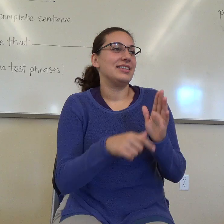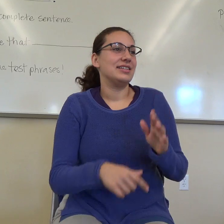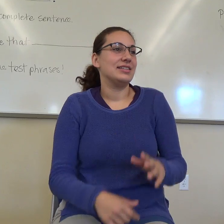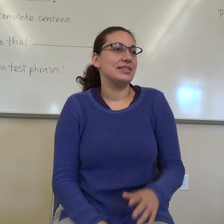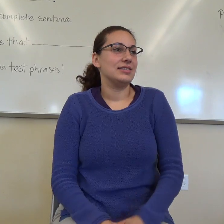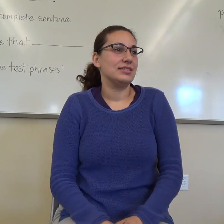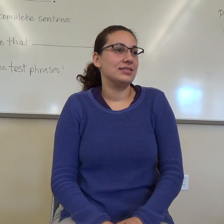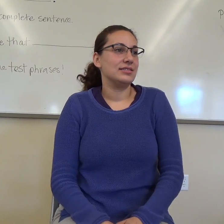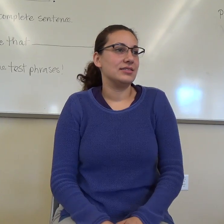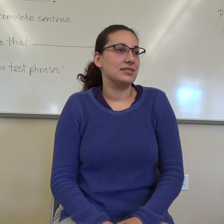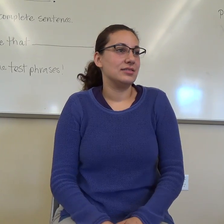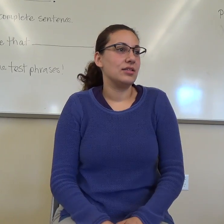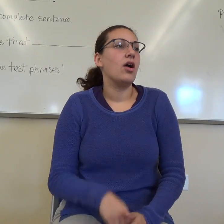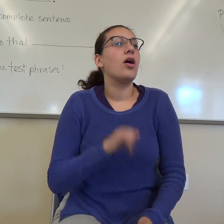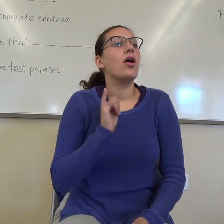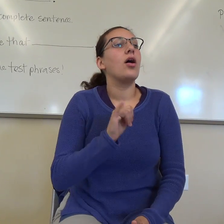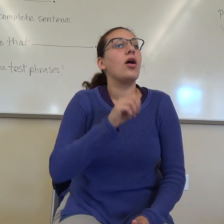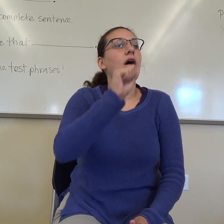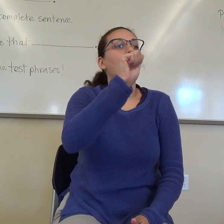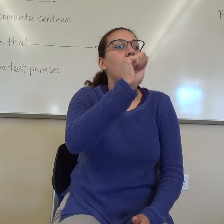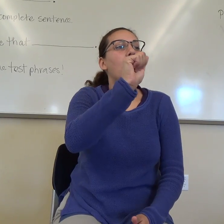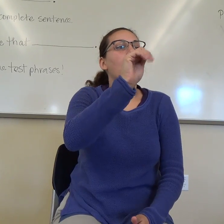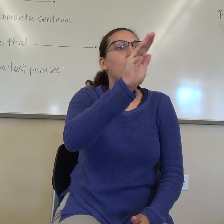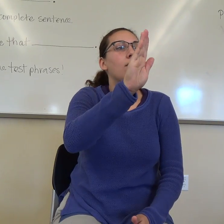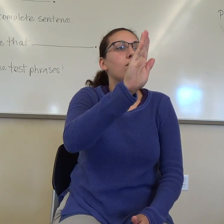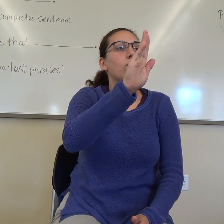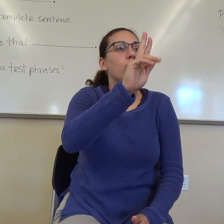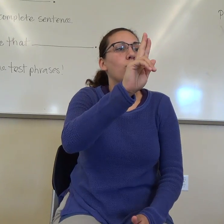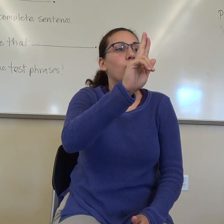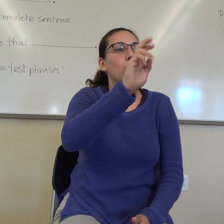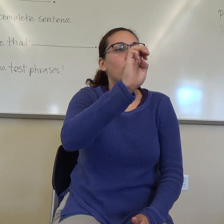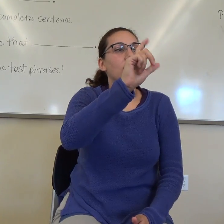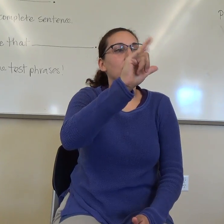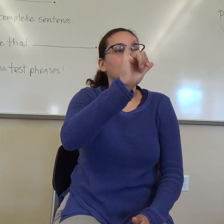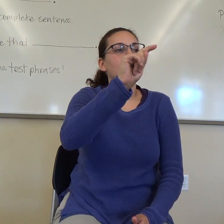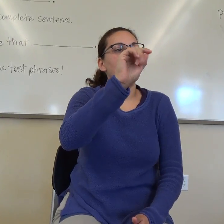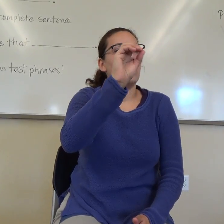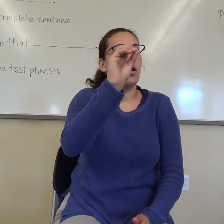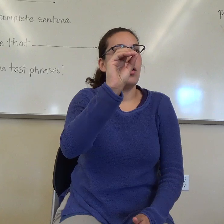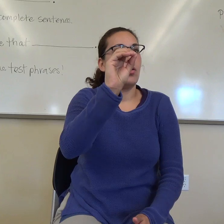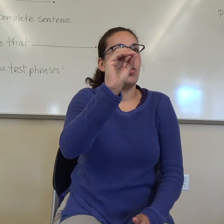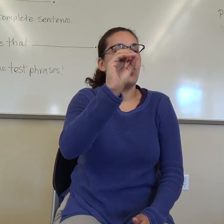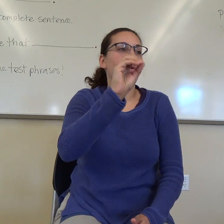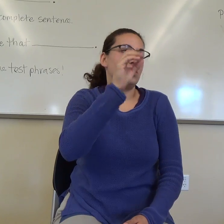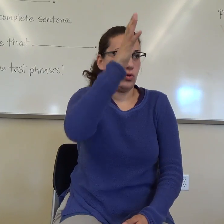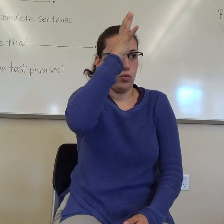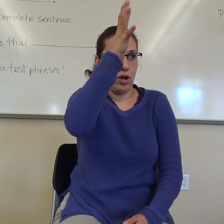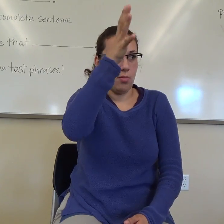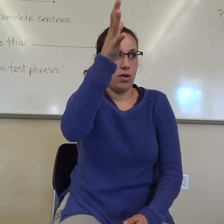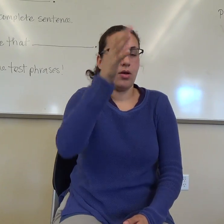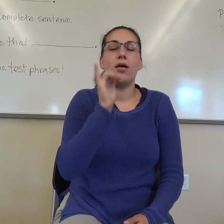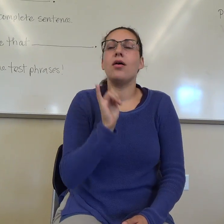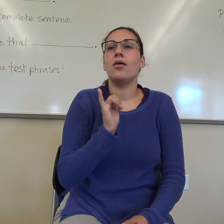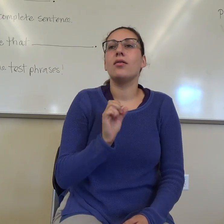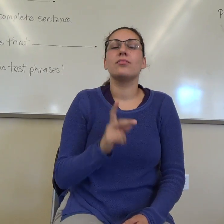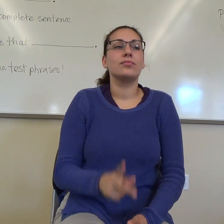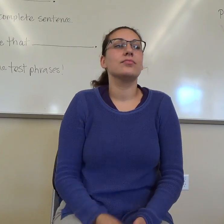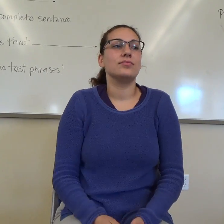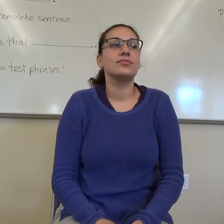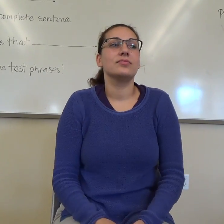runs through. It's the story of the conquest, the miraculous victory. All of